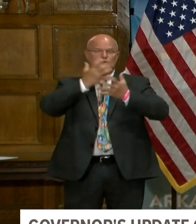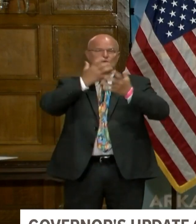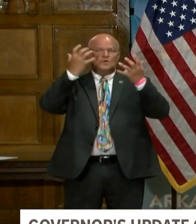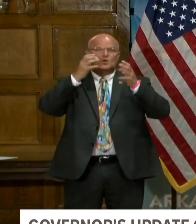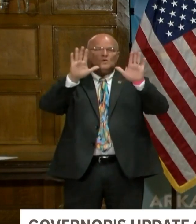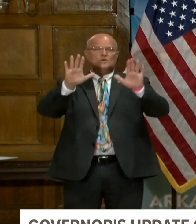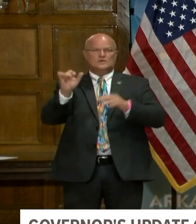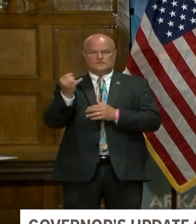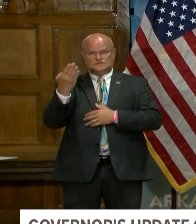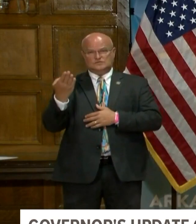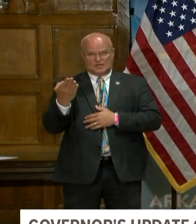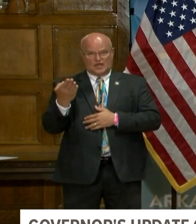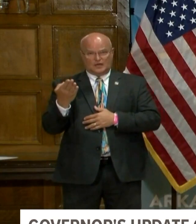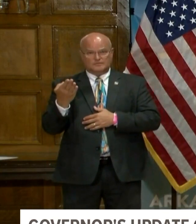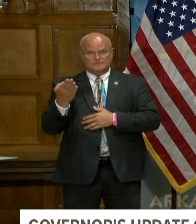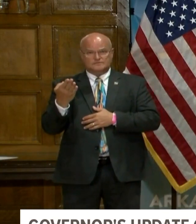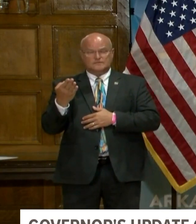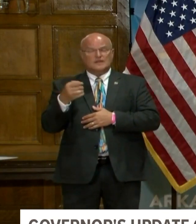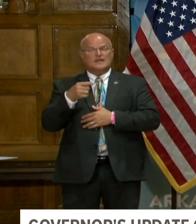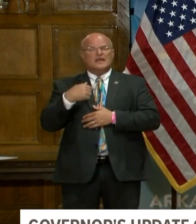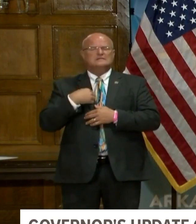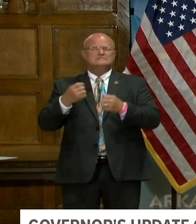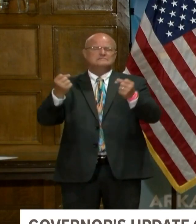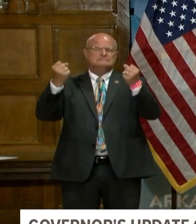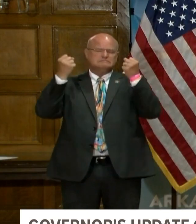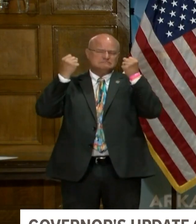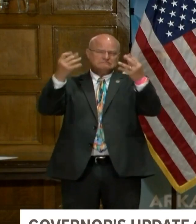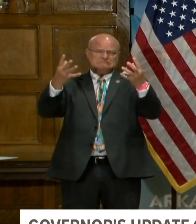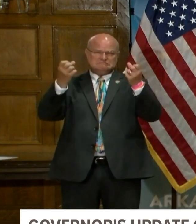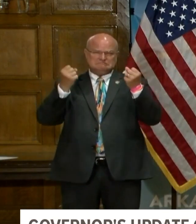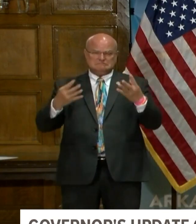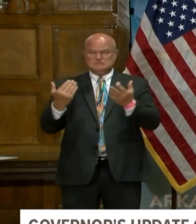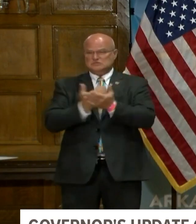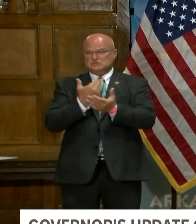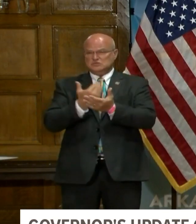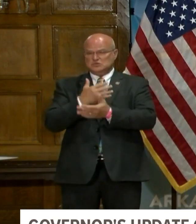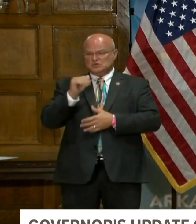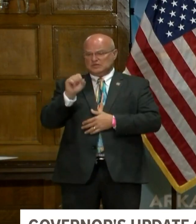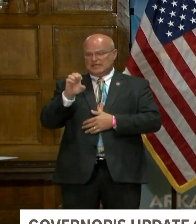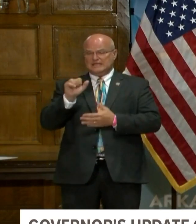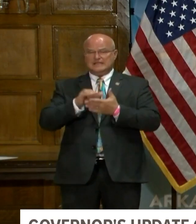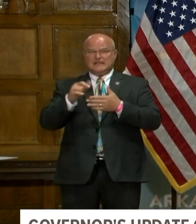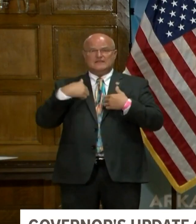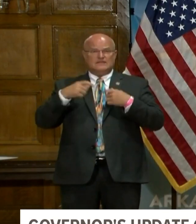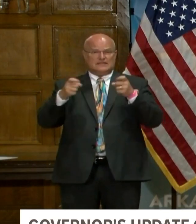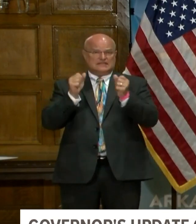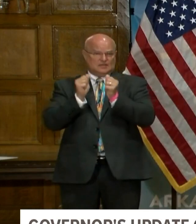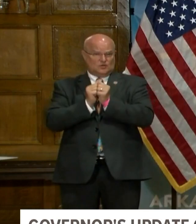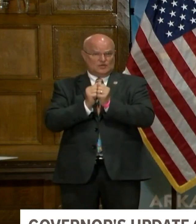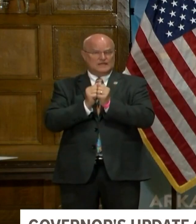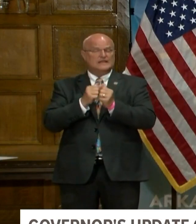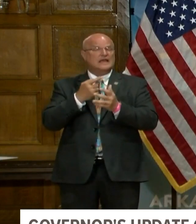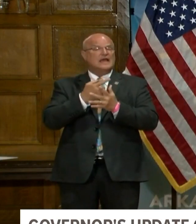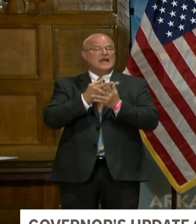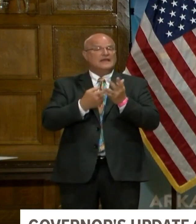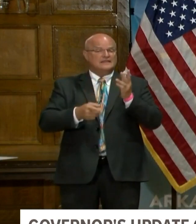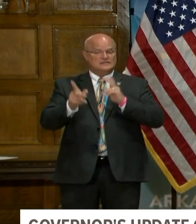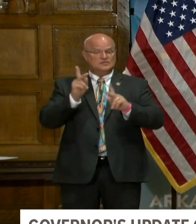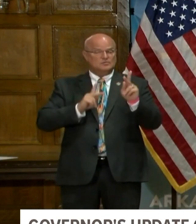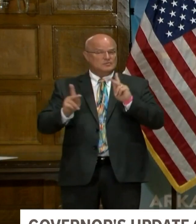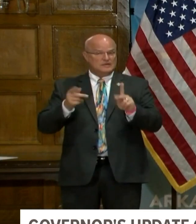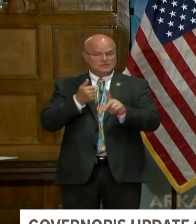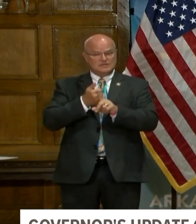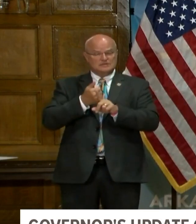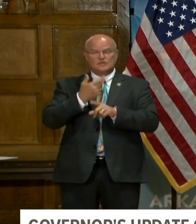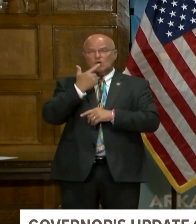amazing job given the volume of new cases that they've had to deal with. And these are individuals